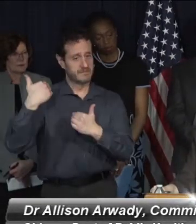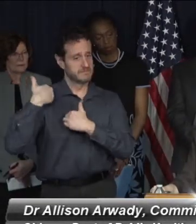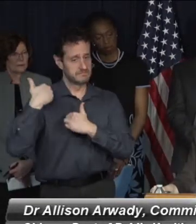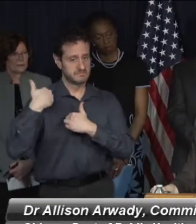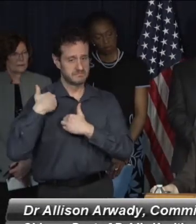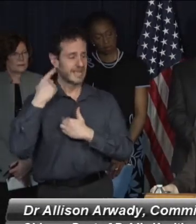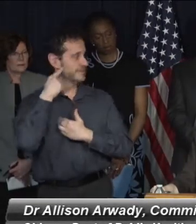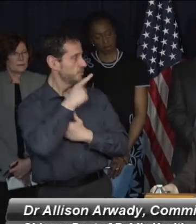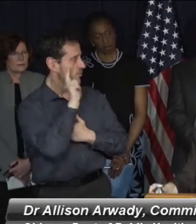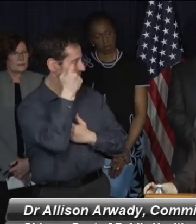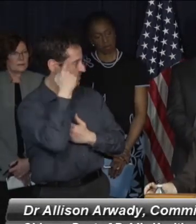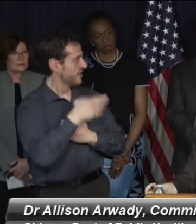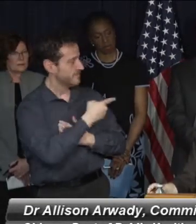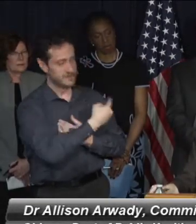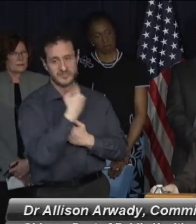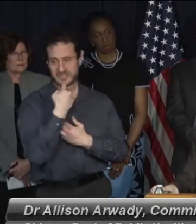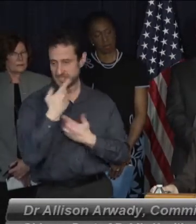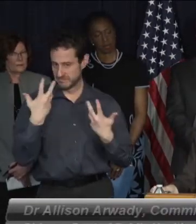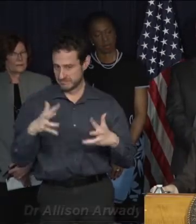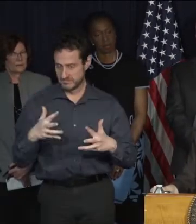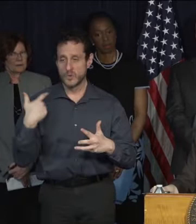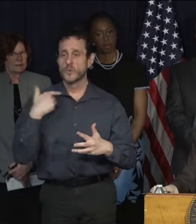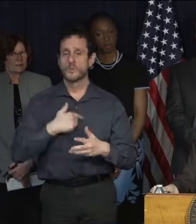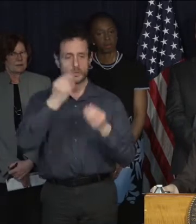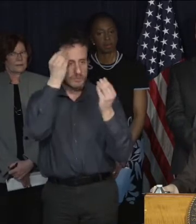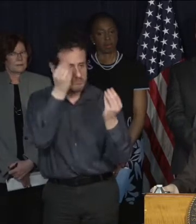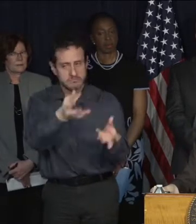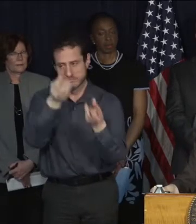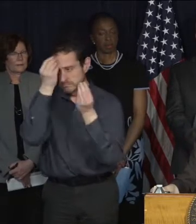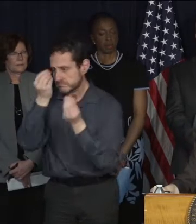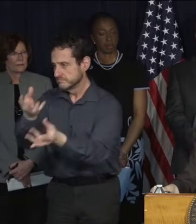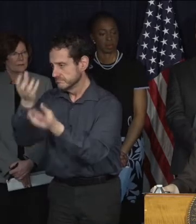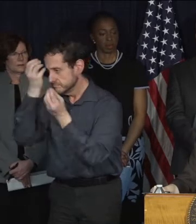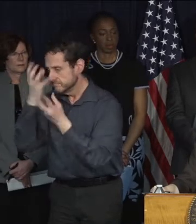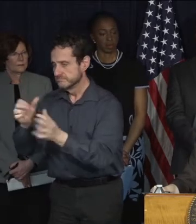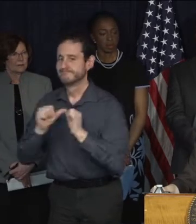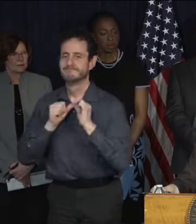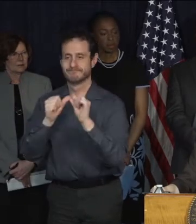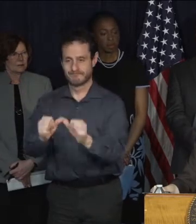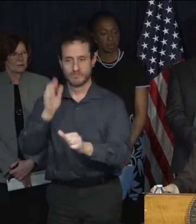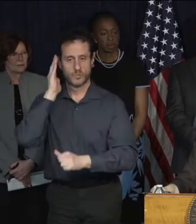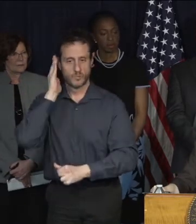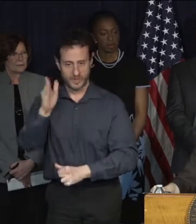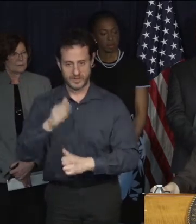governor delineate. We will continue to update the public. I'll next introduce